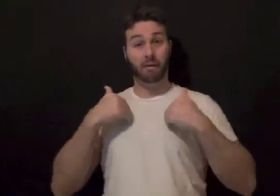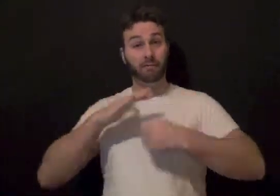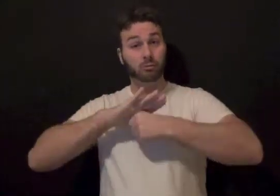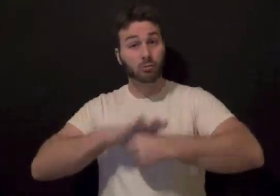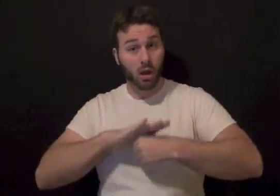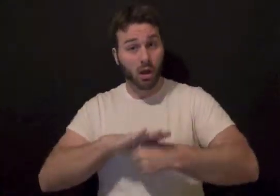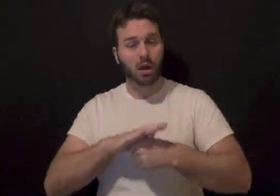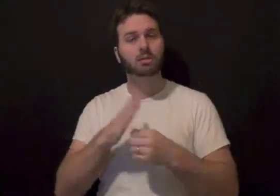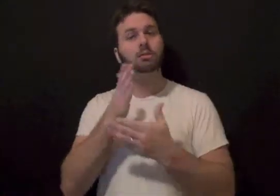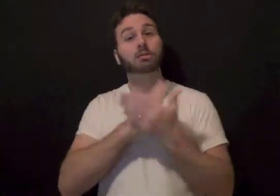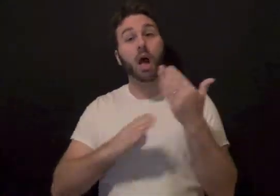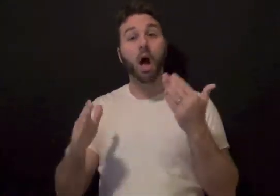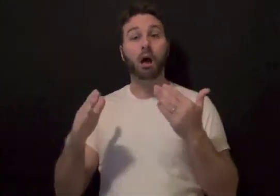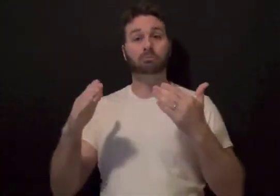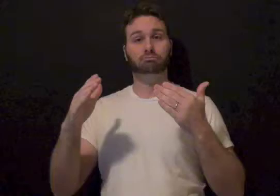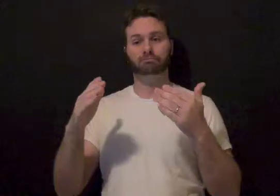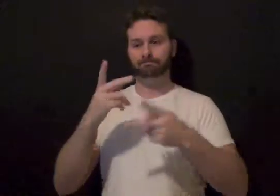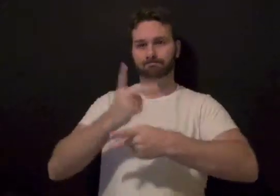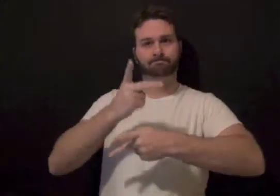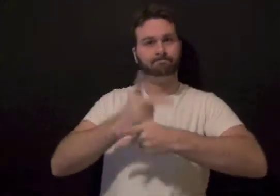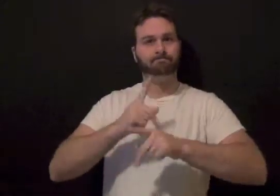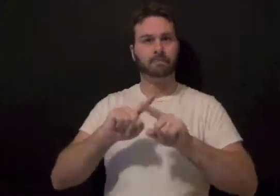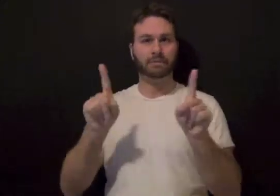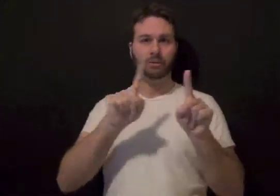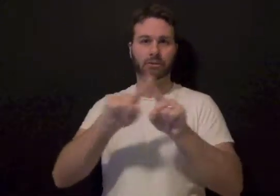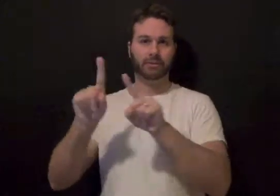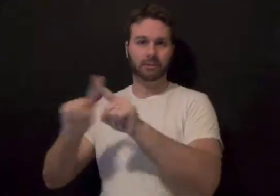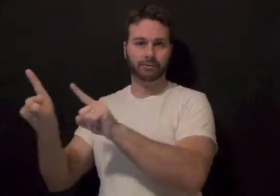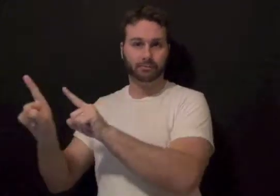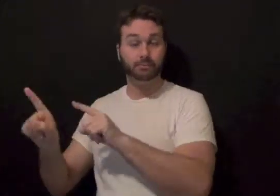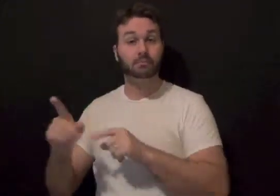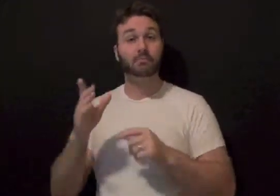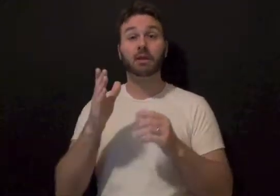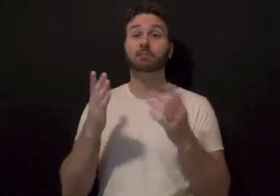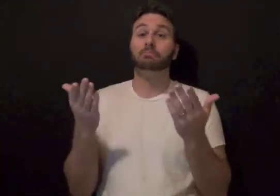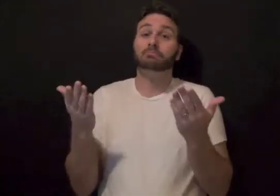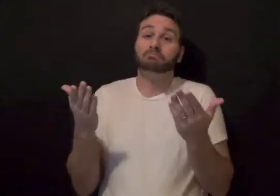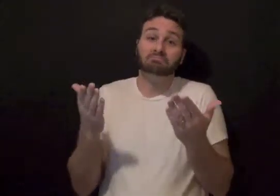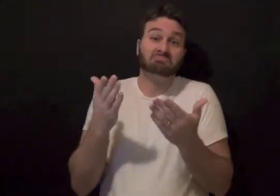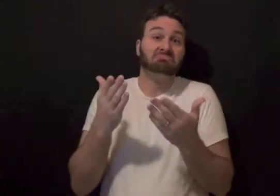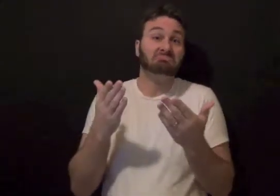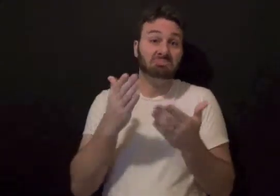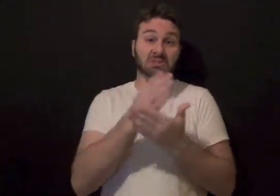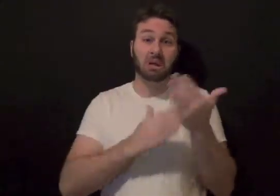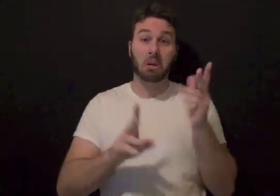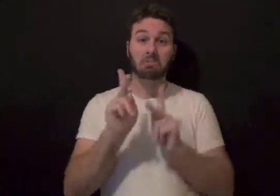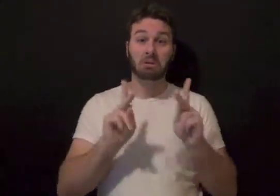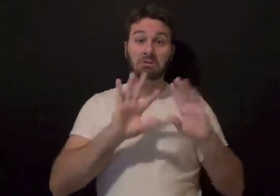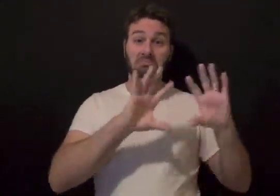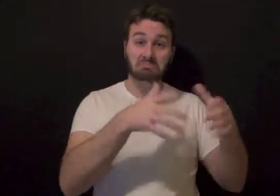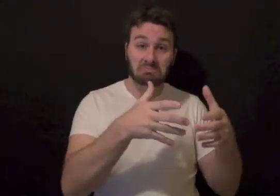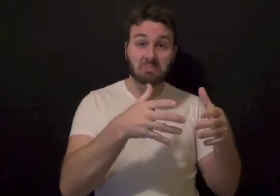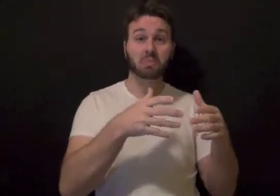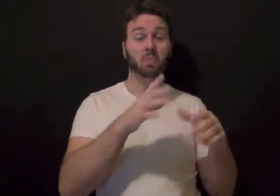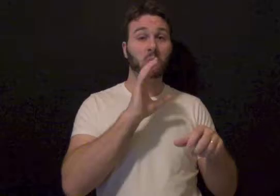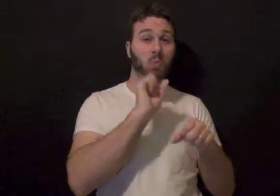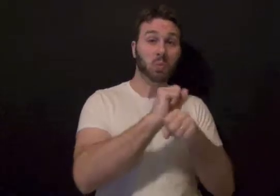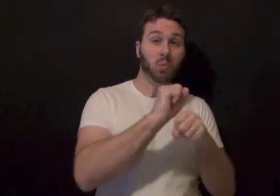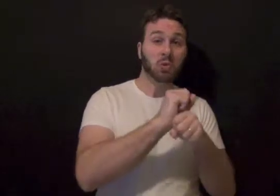people will bury themselves in work, grateful for the distraction. Others will turn to their friends, their family, looking for support. Some